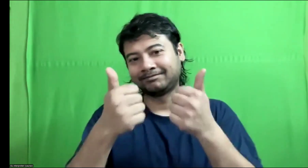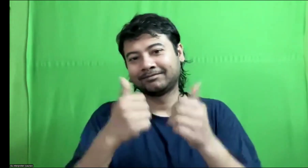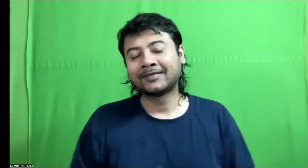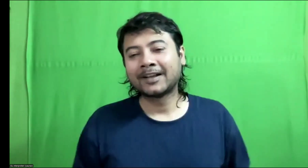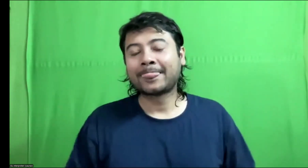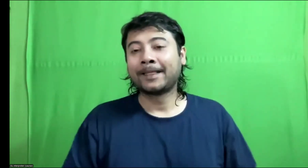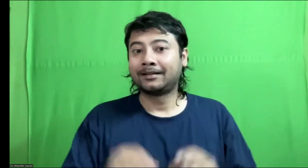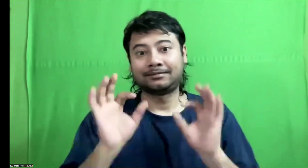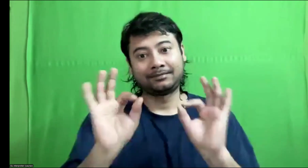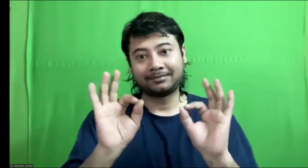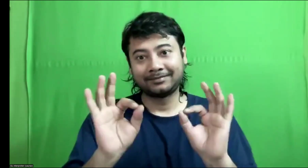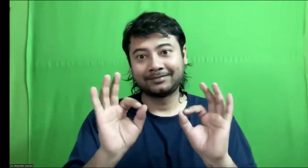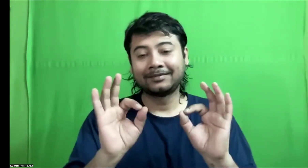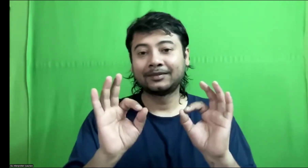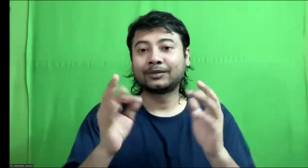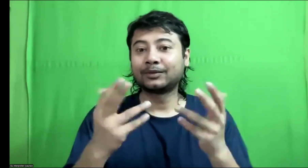to